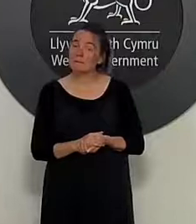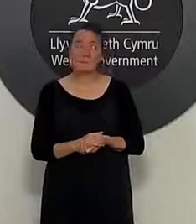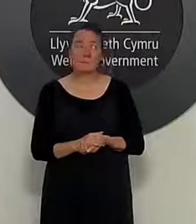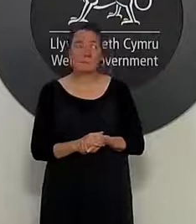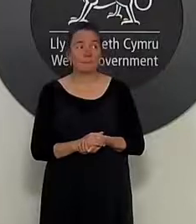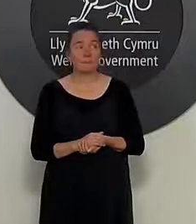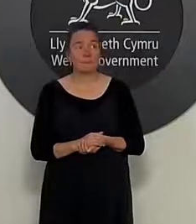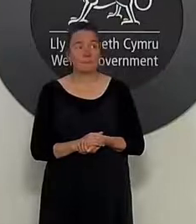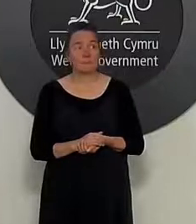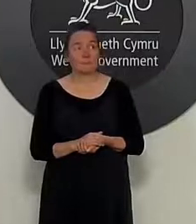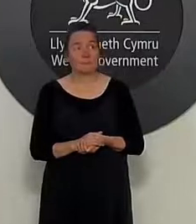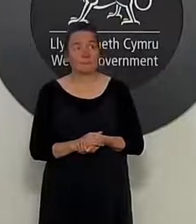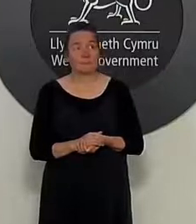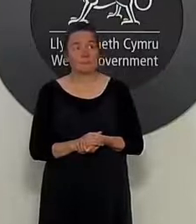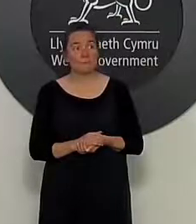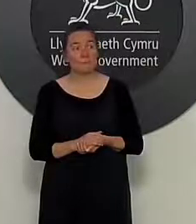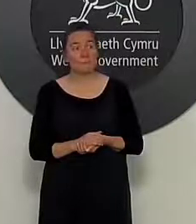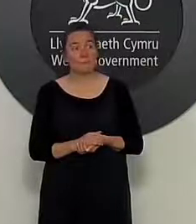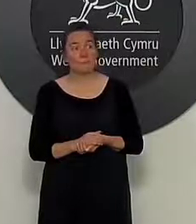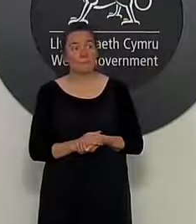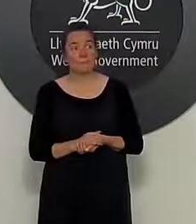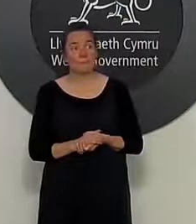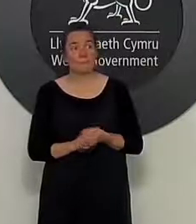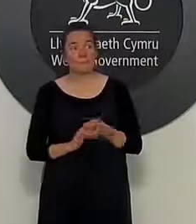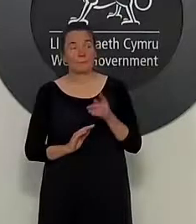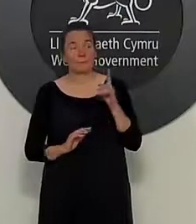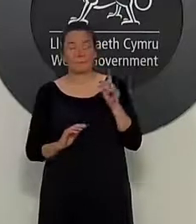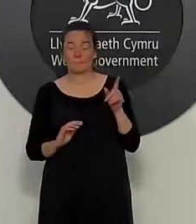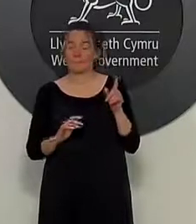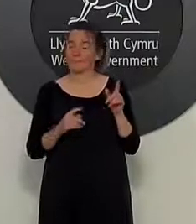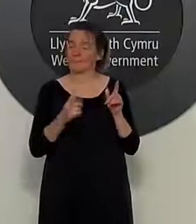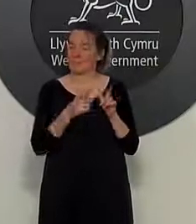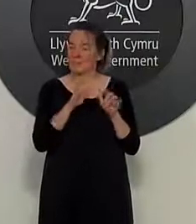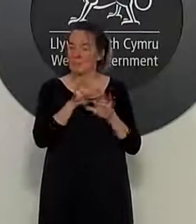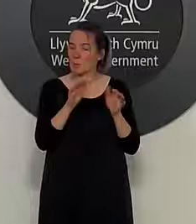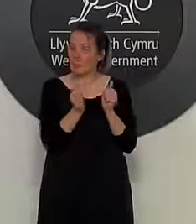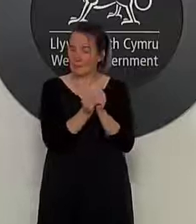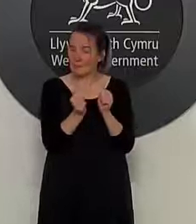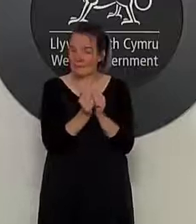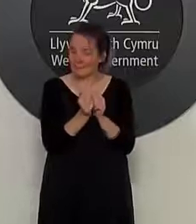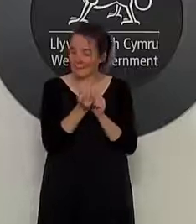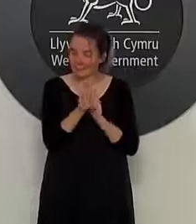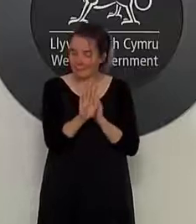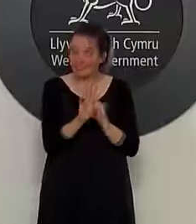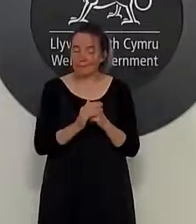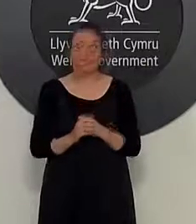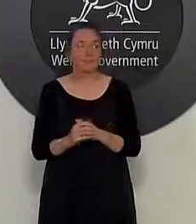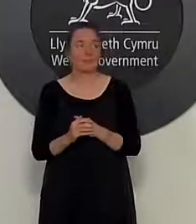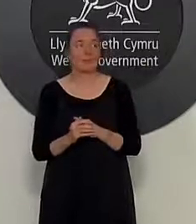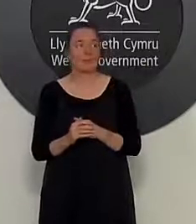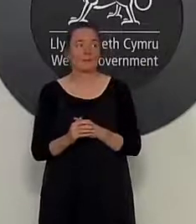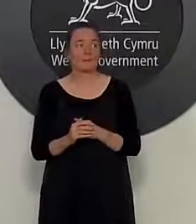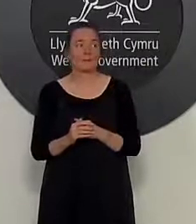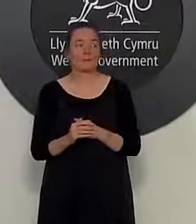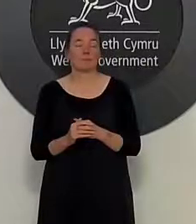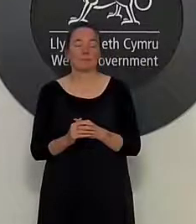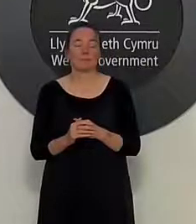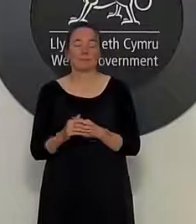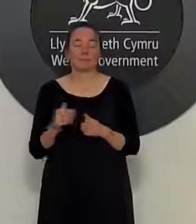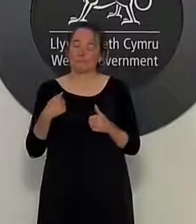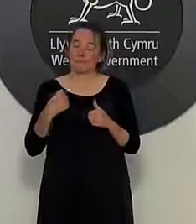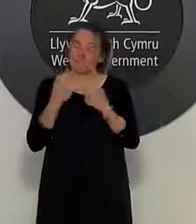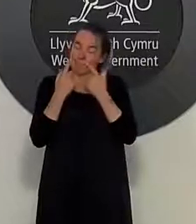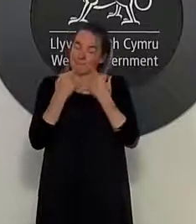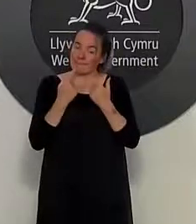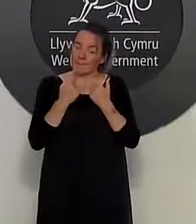Well, Adrian, I don't probably agree with the basic premise. I was very careful to say, and I